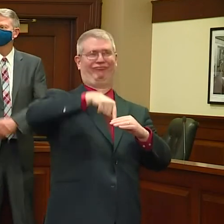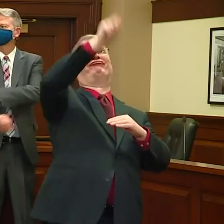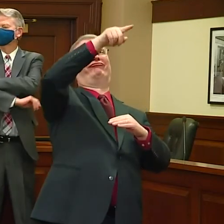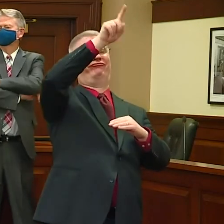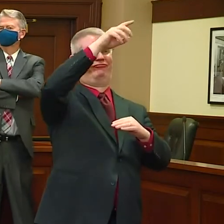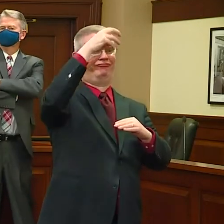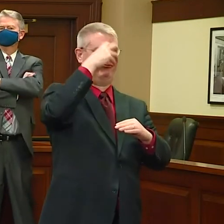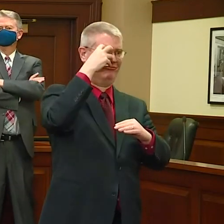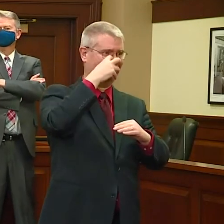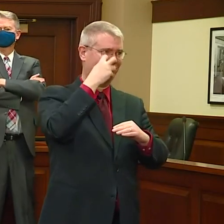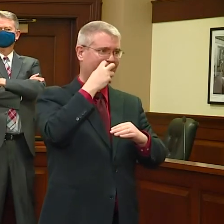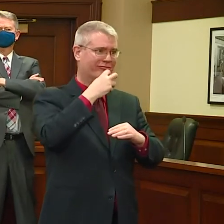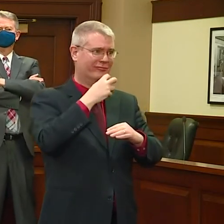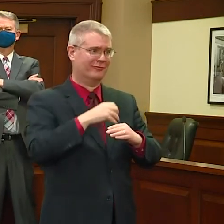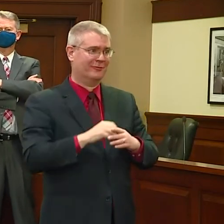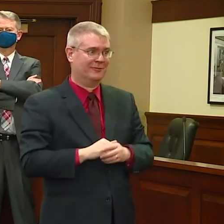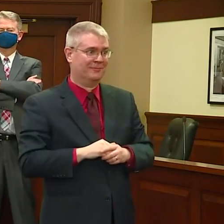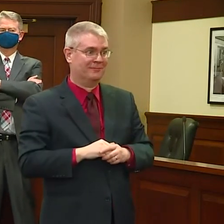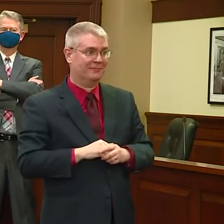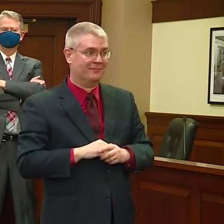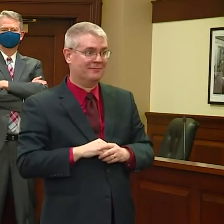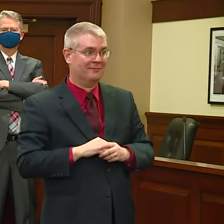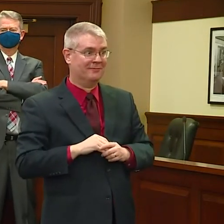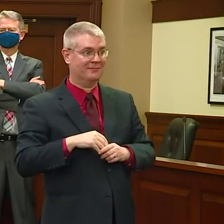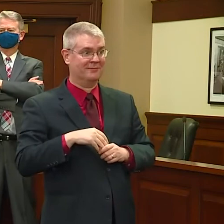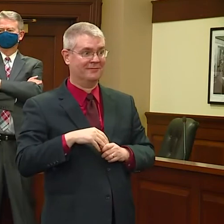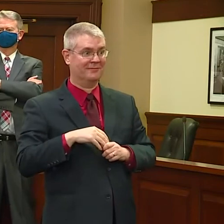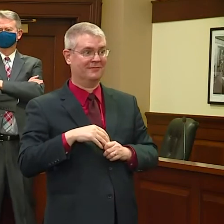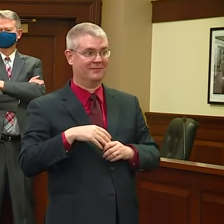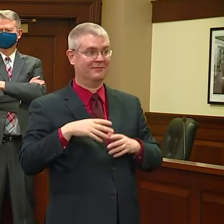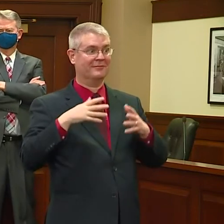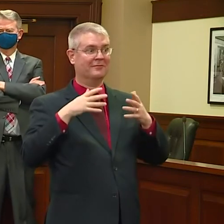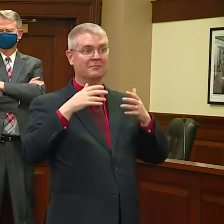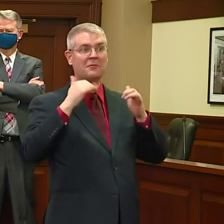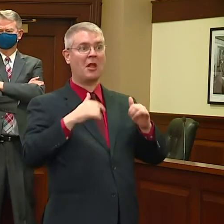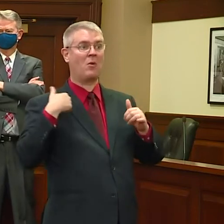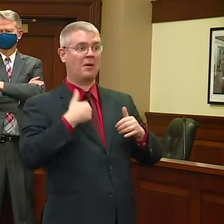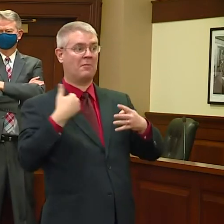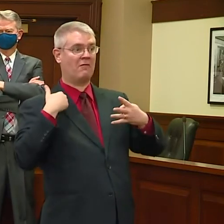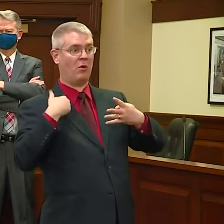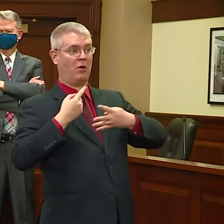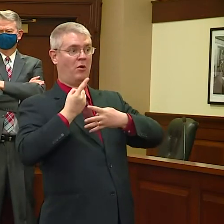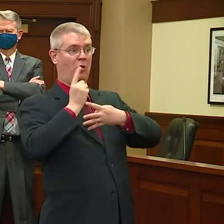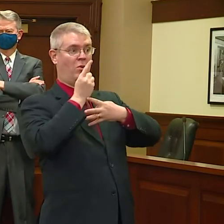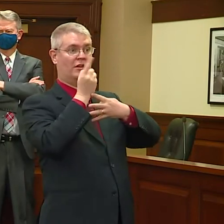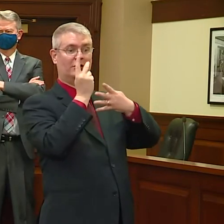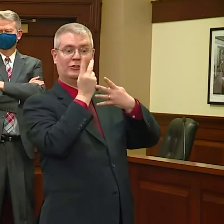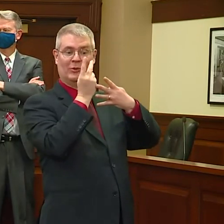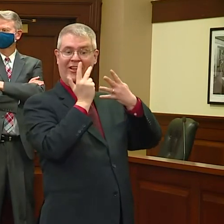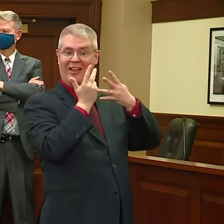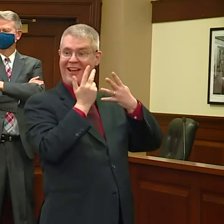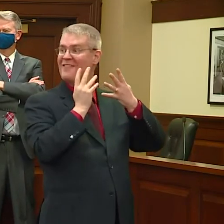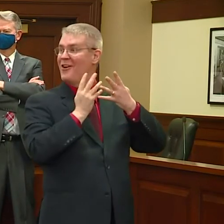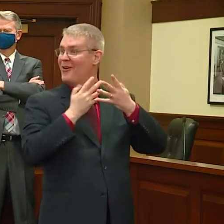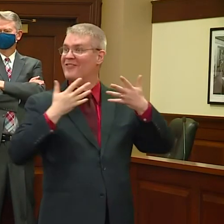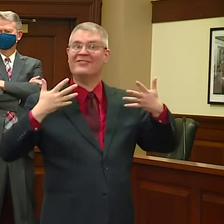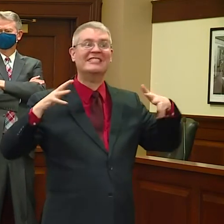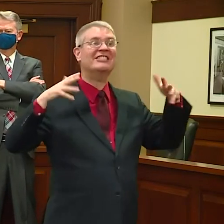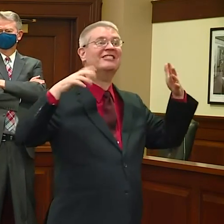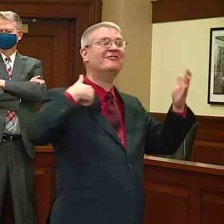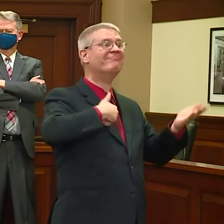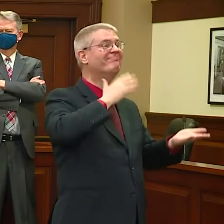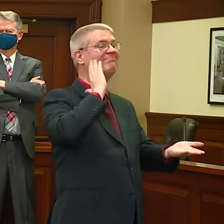to work very hard as a community. As the governor emphasized, these folks are the ones that are getting the brunt of it. Most of